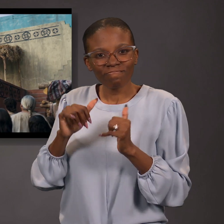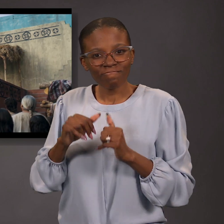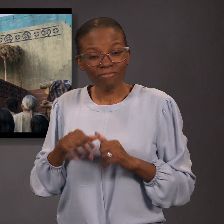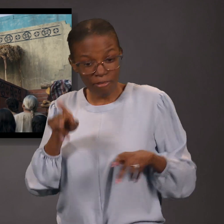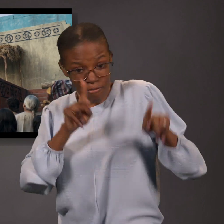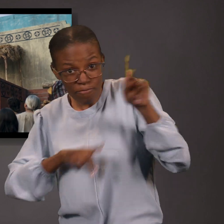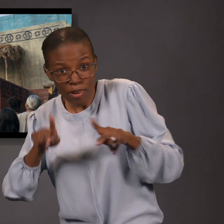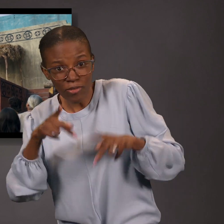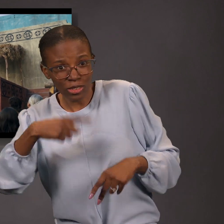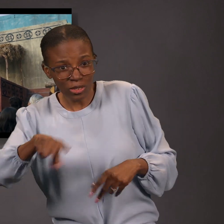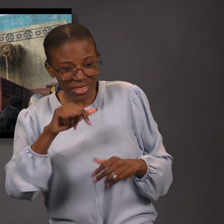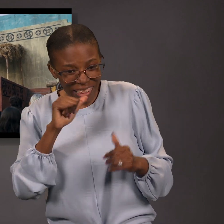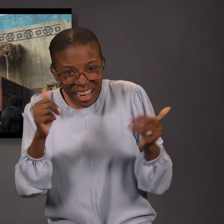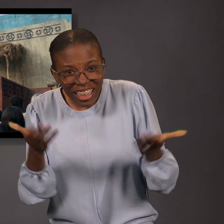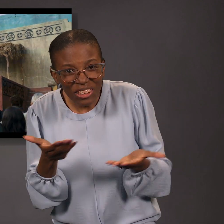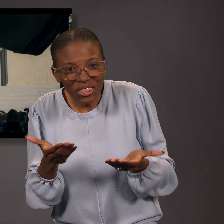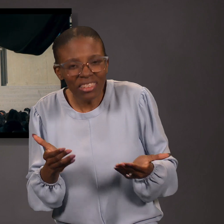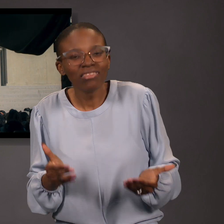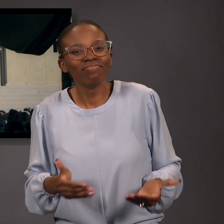and be baptized as he was.